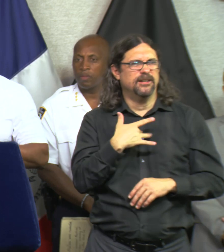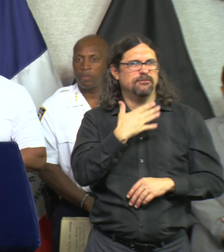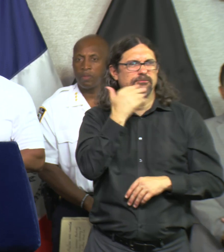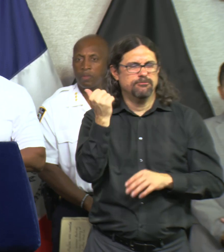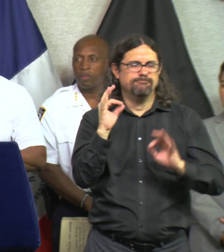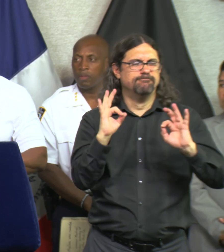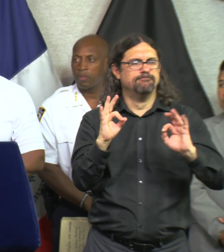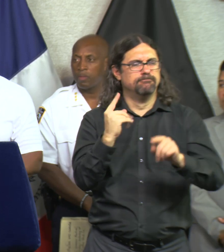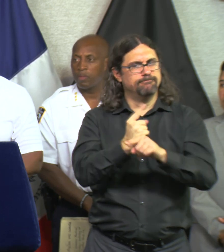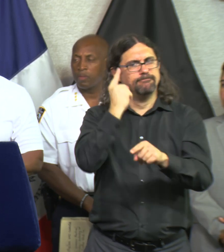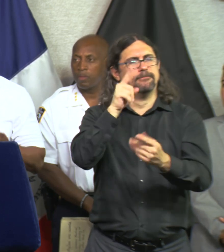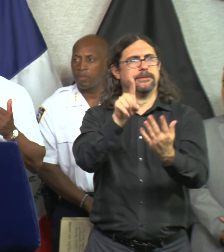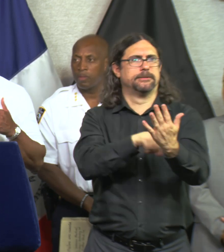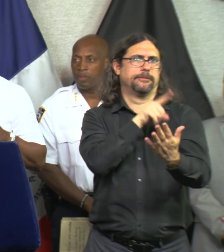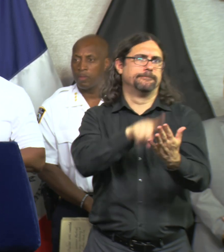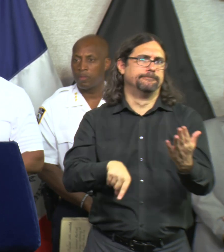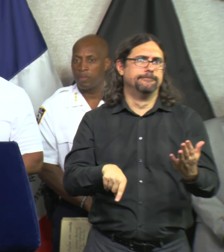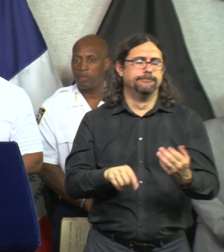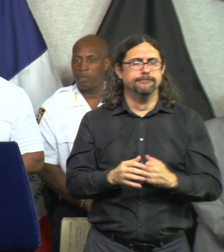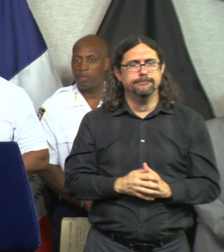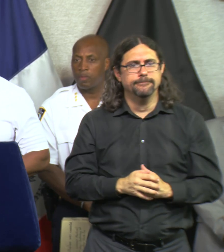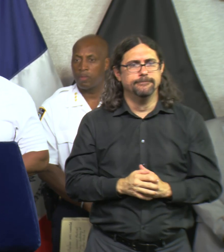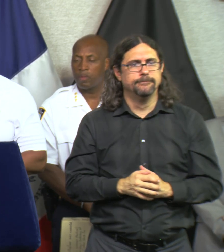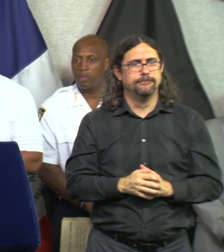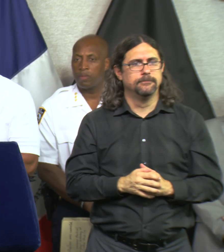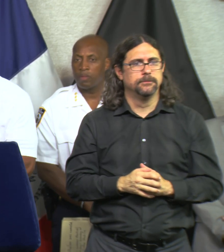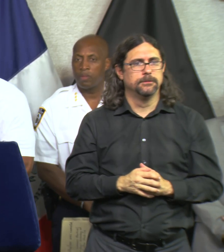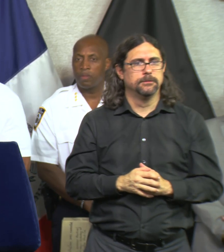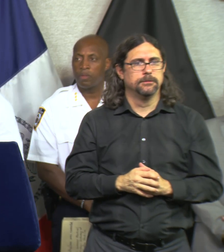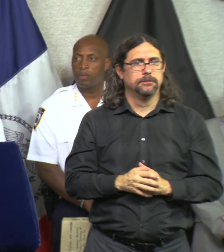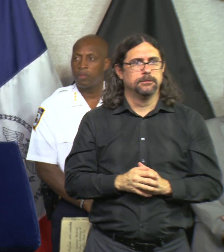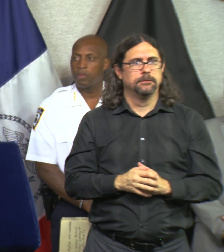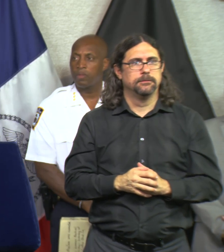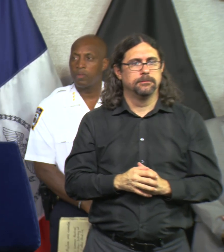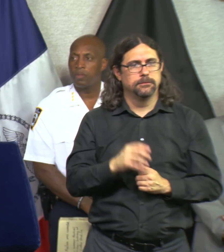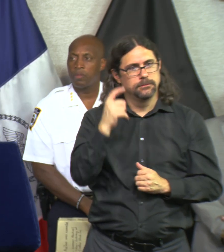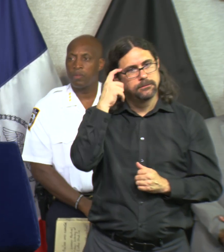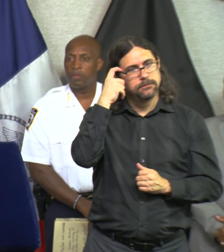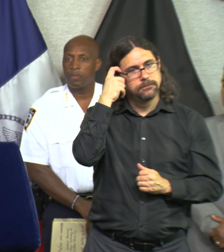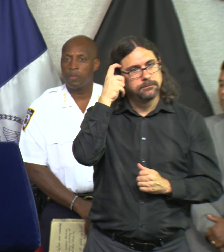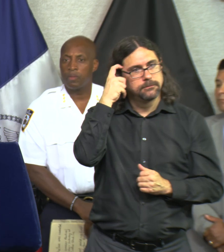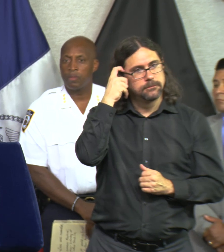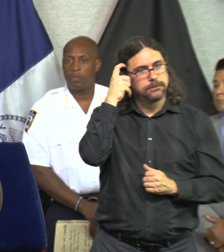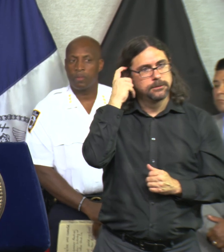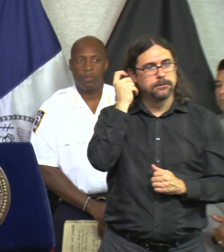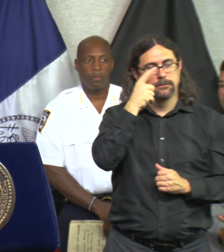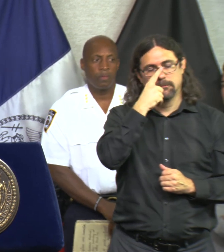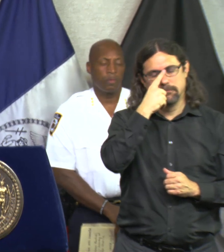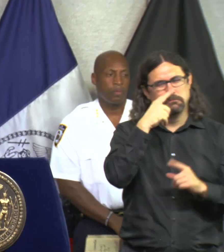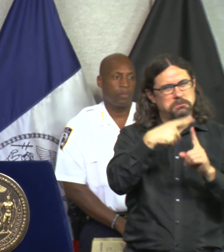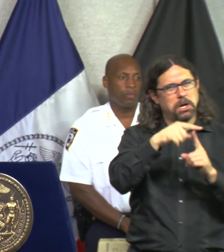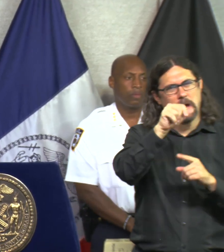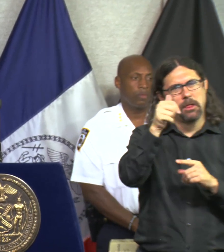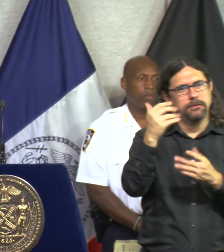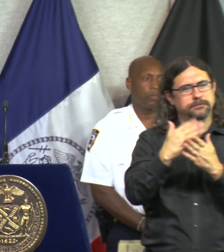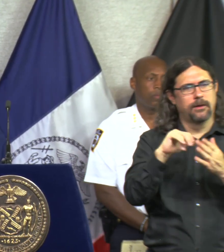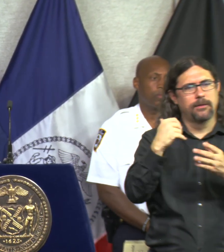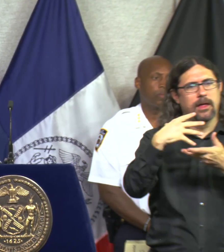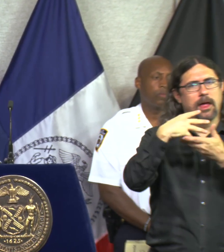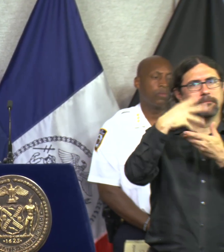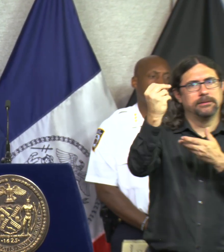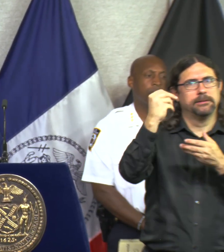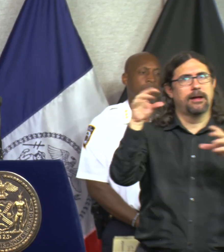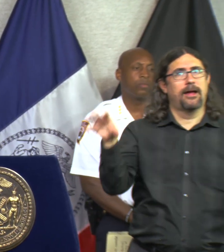As well as all outdoor major events that are occurring in our parks over the weekend. Thank you. This side, anyone who's not gone. Okay, coming over to this side,